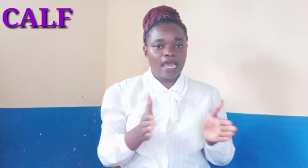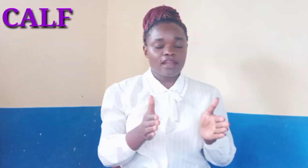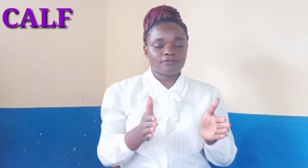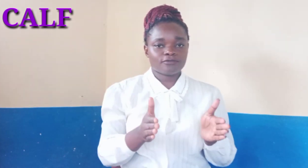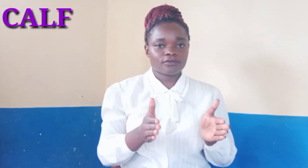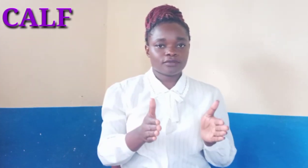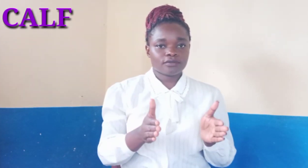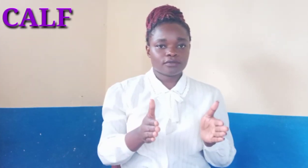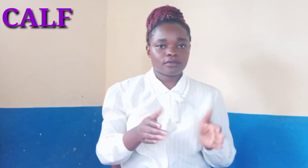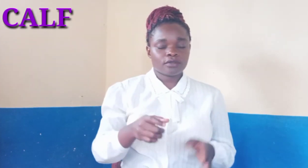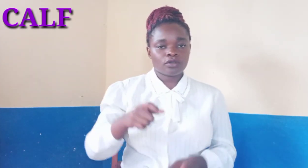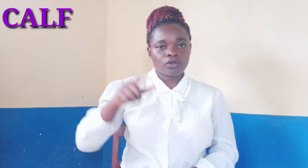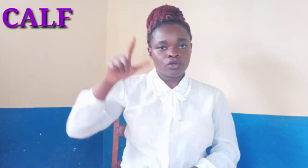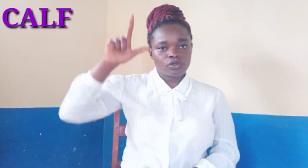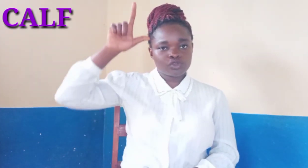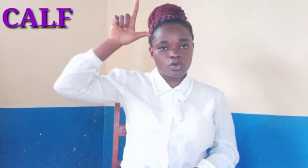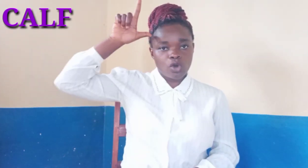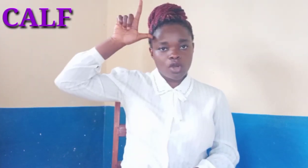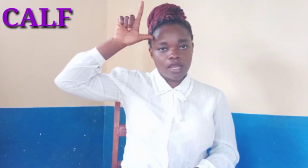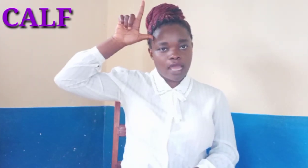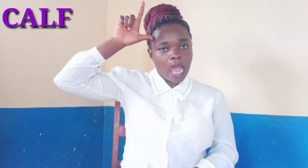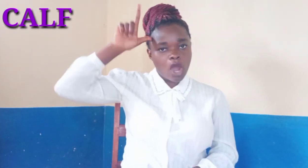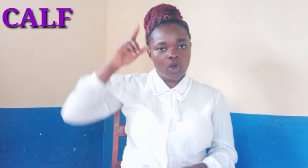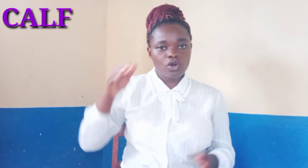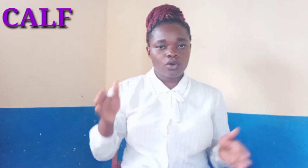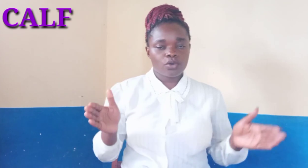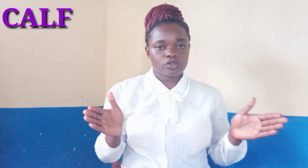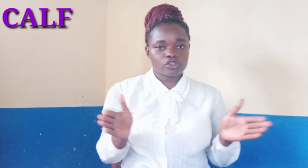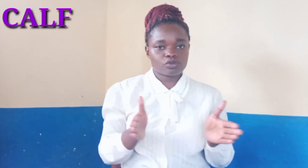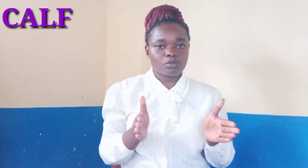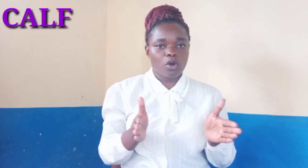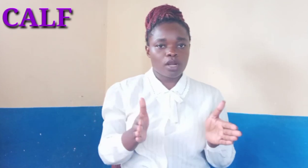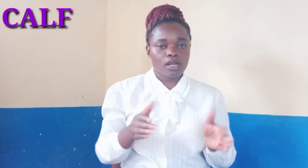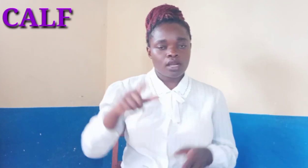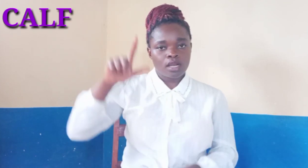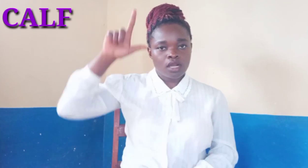Calf. So cow, small.